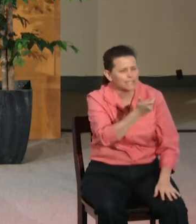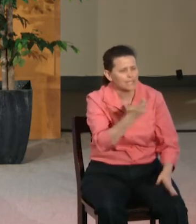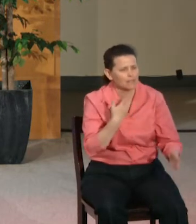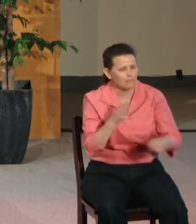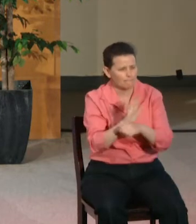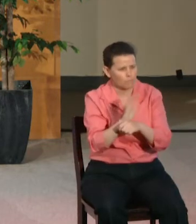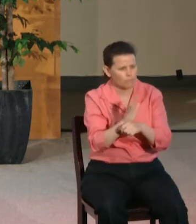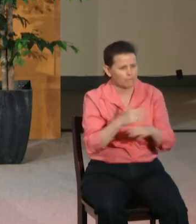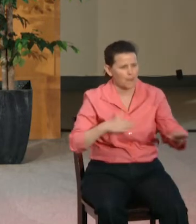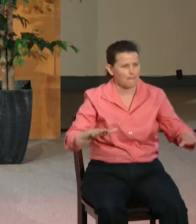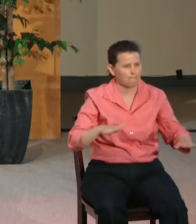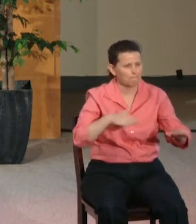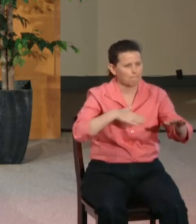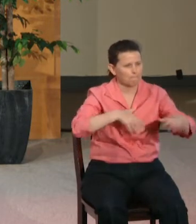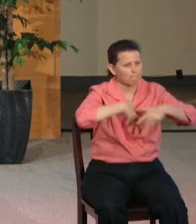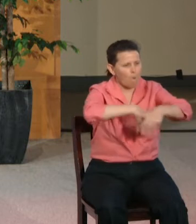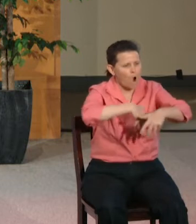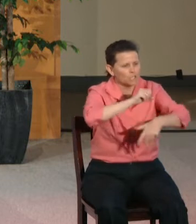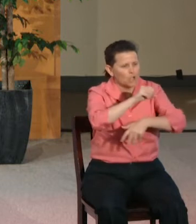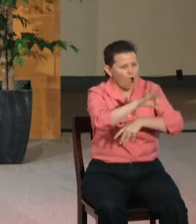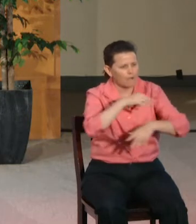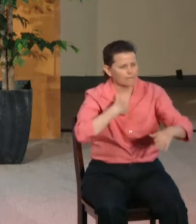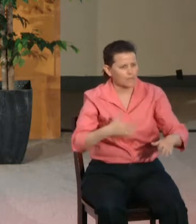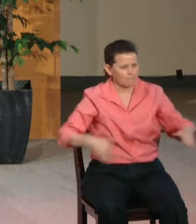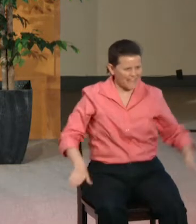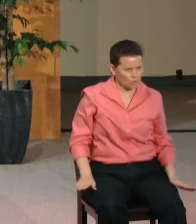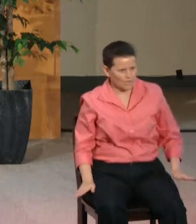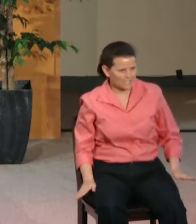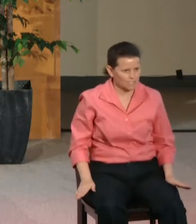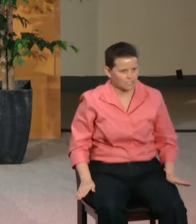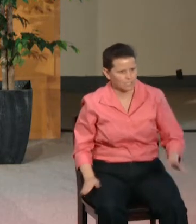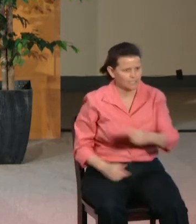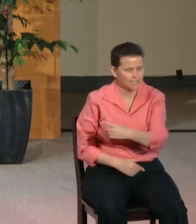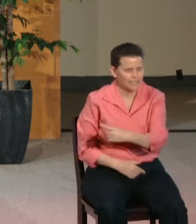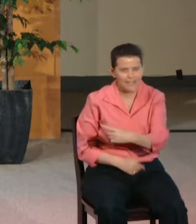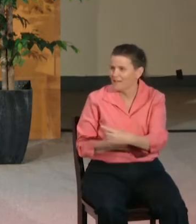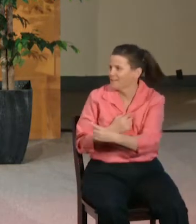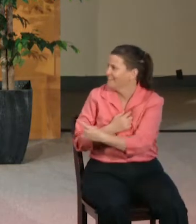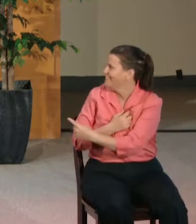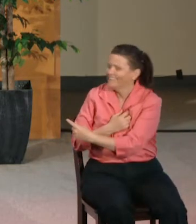hand up if you've seen it more than once. Have you seen it more than once in the last 36 hours?